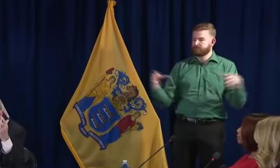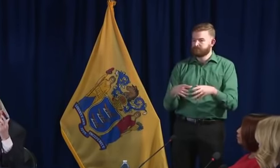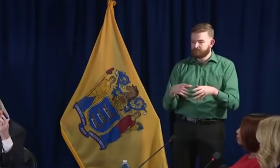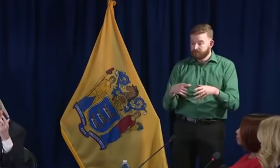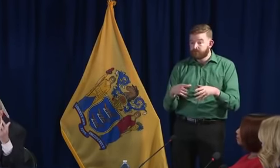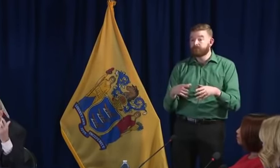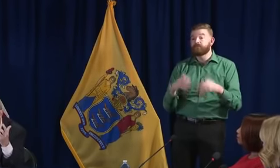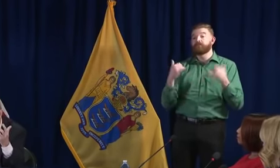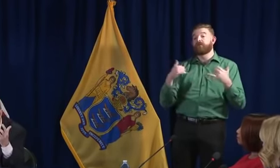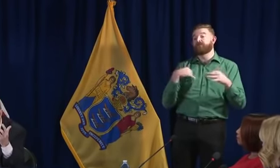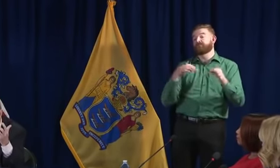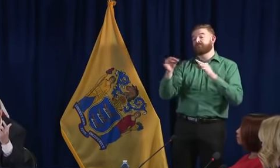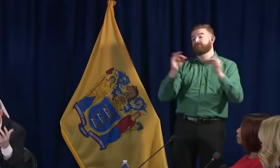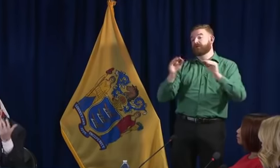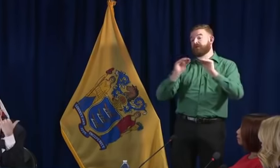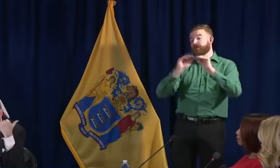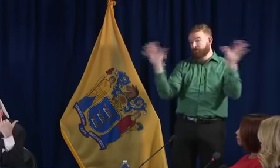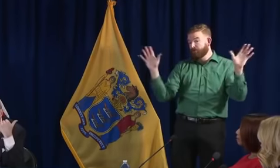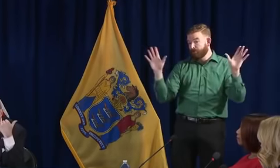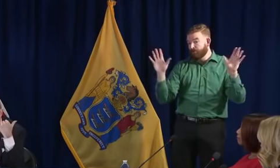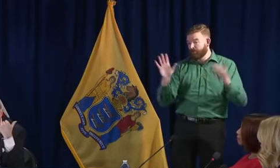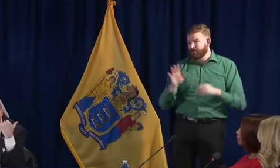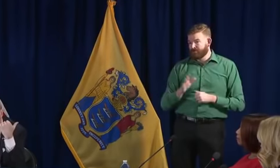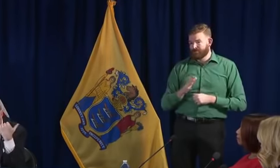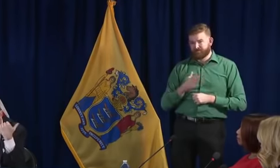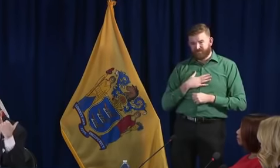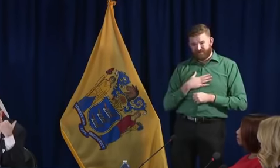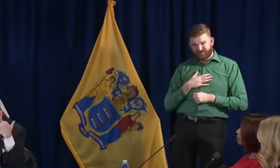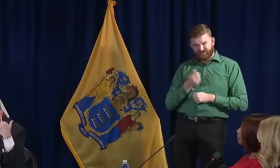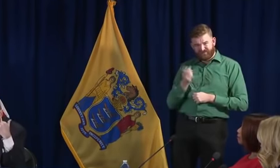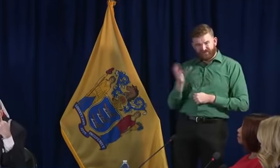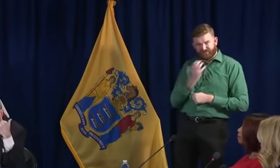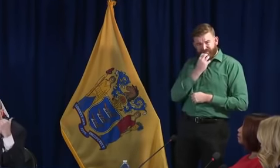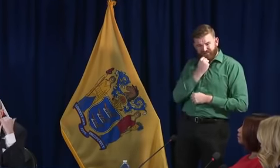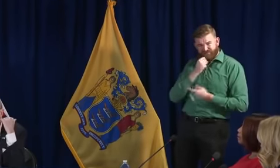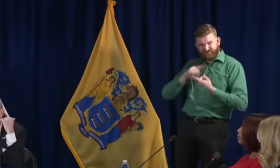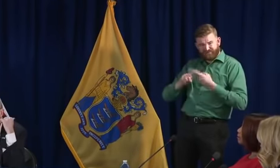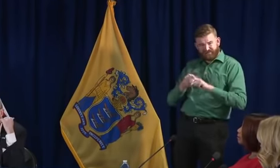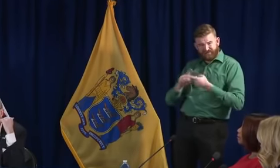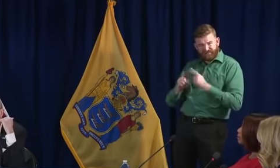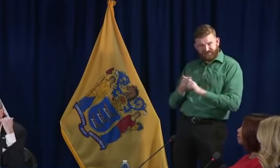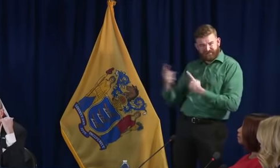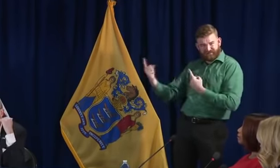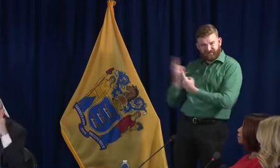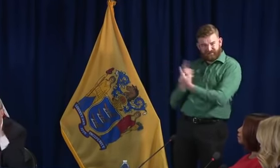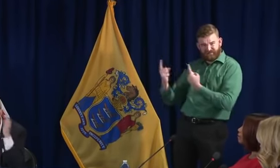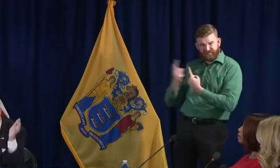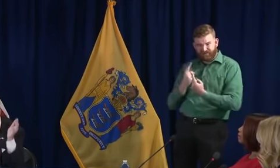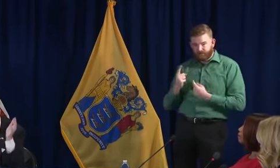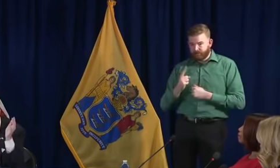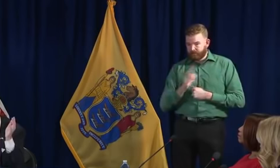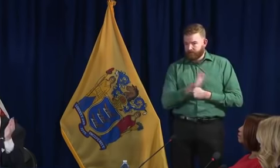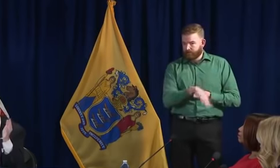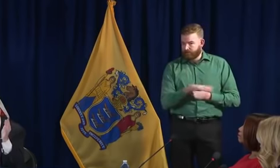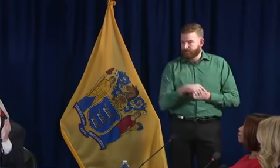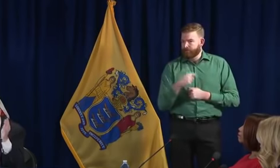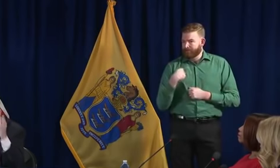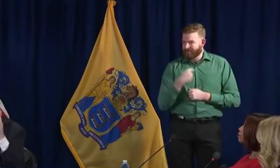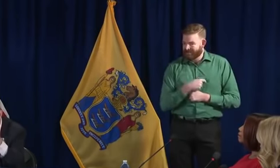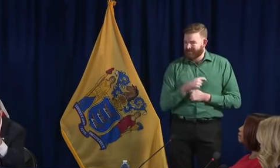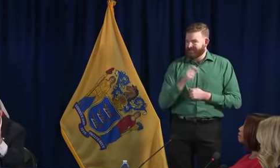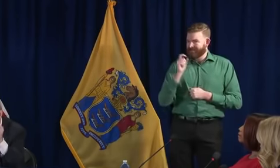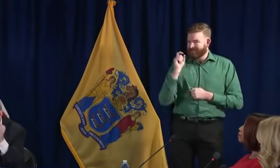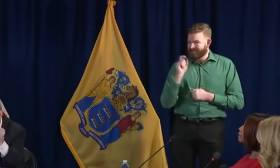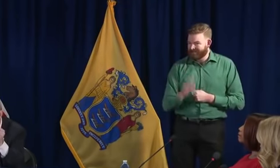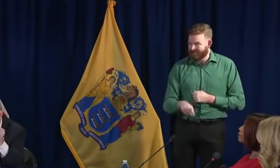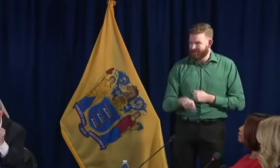friends among the faith leadership community have come to me over the past 24 hours. We need all walks of our life, and in